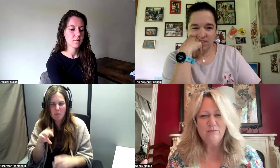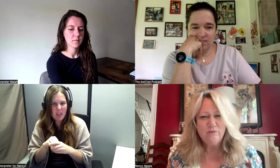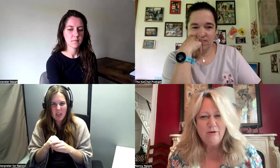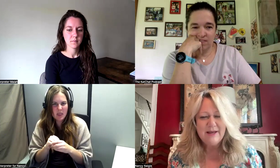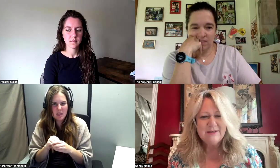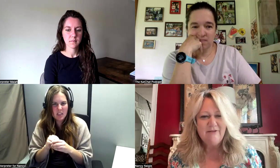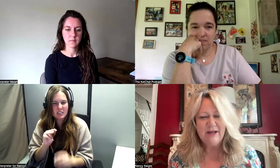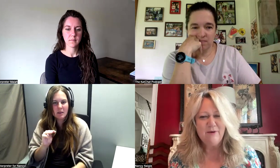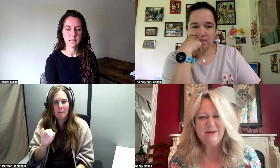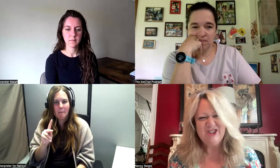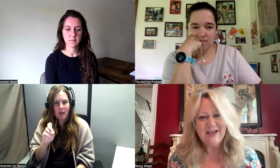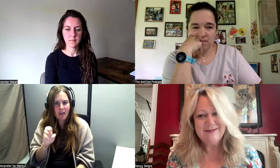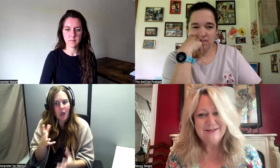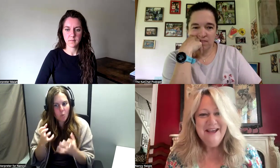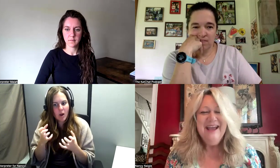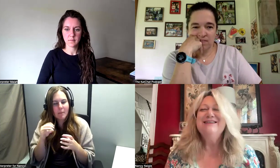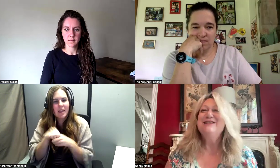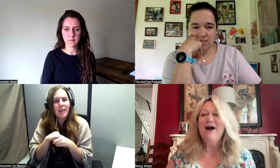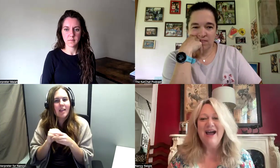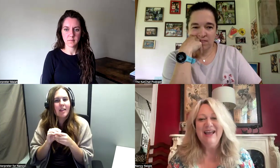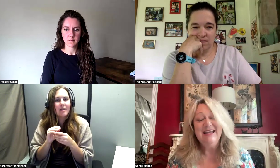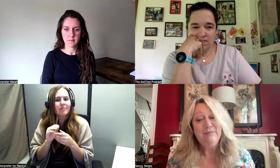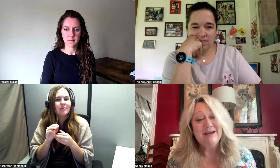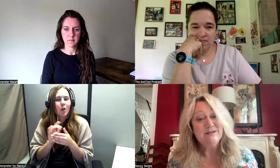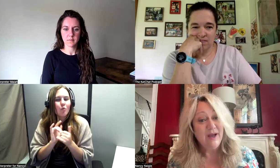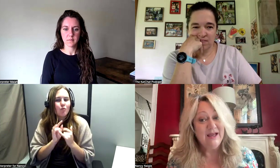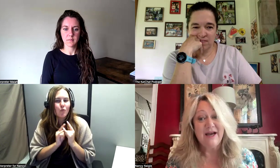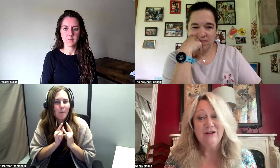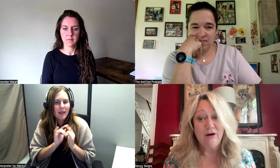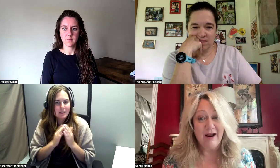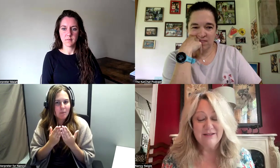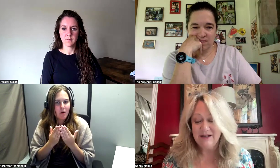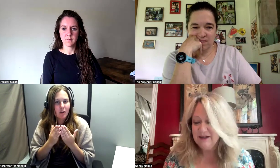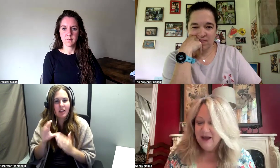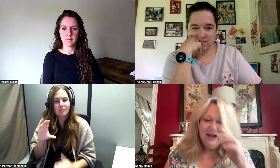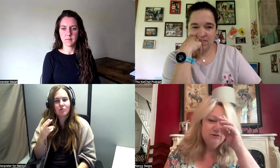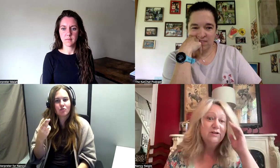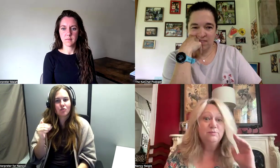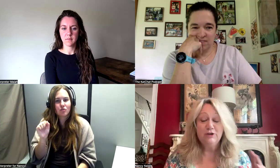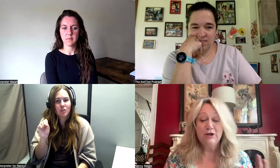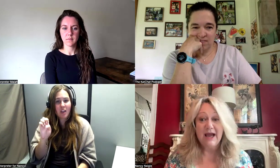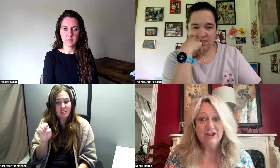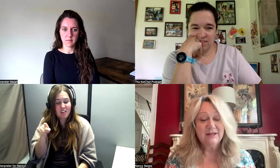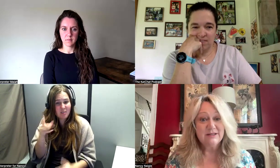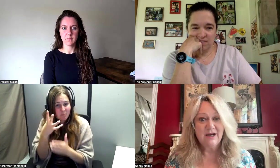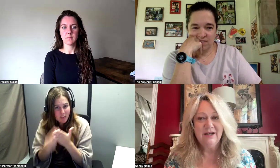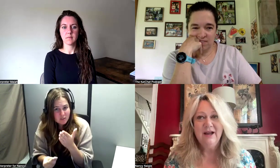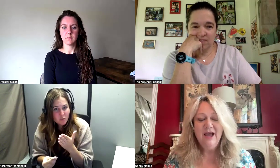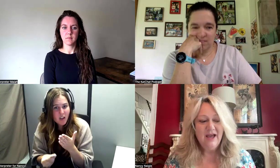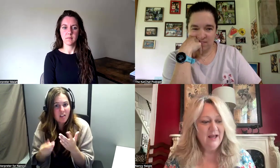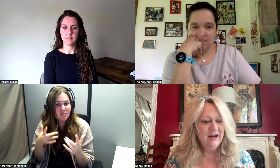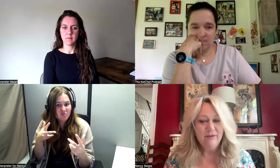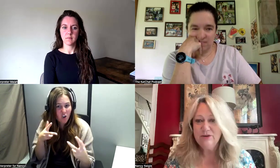a romance novel name. I want to be Chase. And so he passed away. He died in a car accident. And it was really tragic and